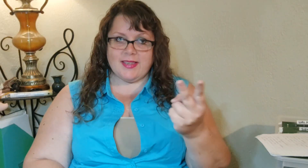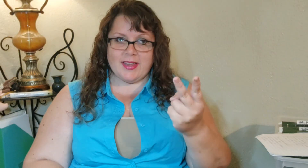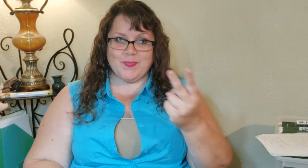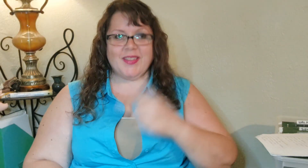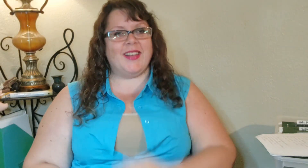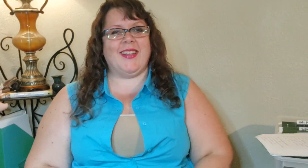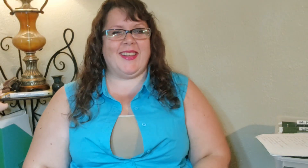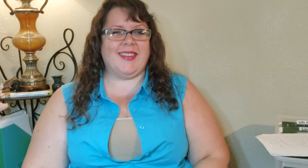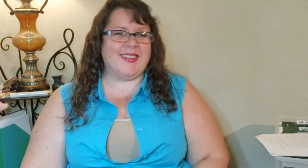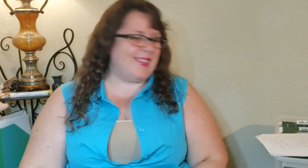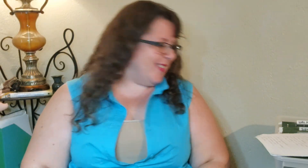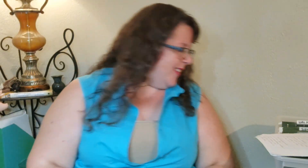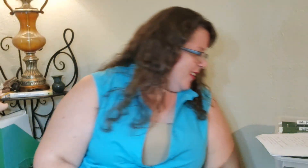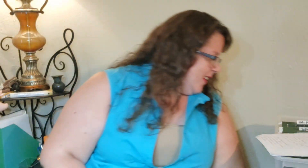see.